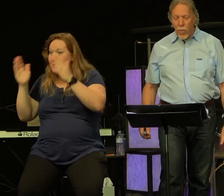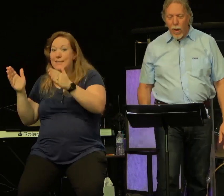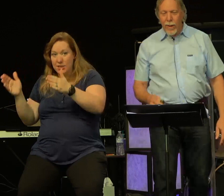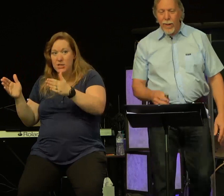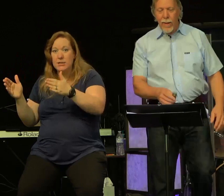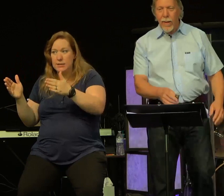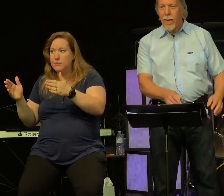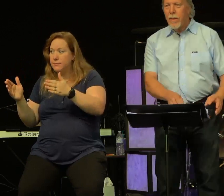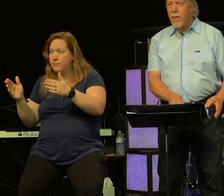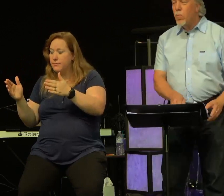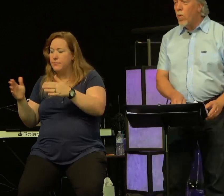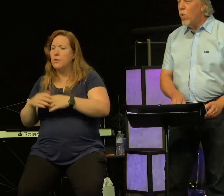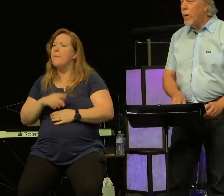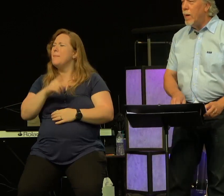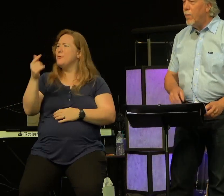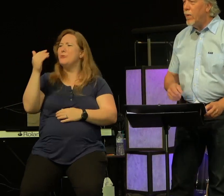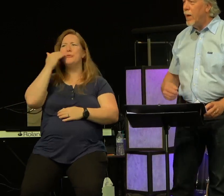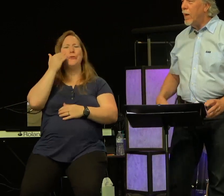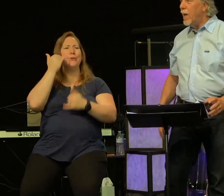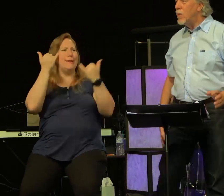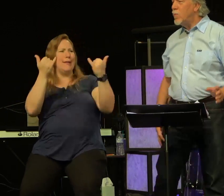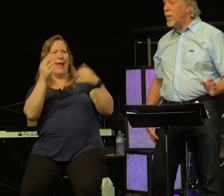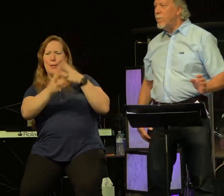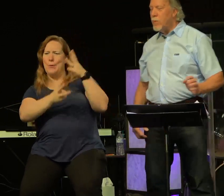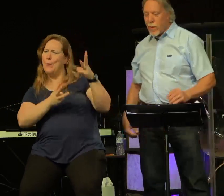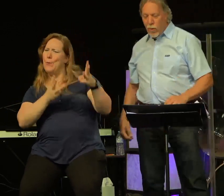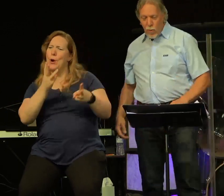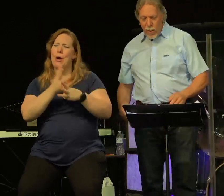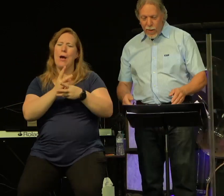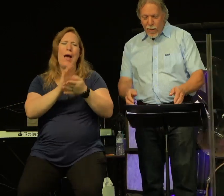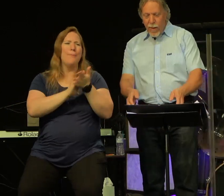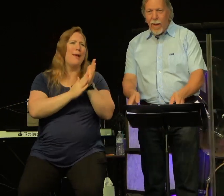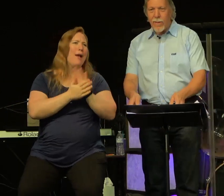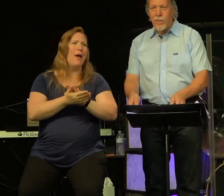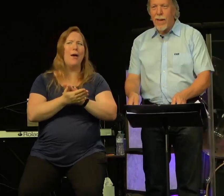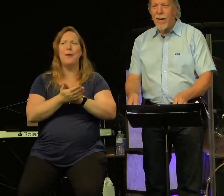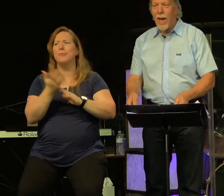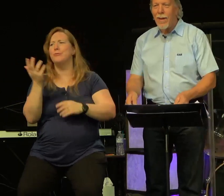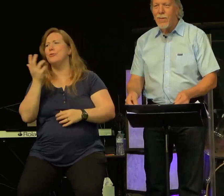But you know what? This world we live in has become so